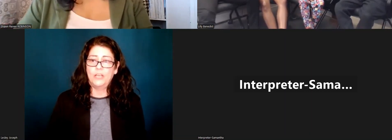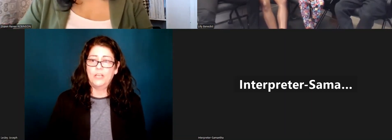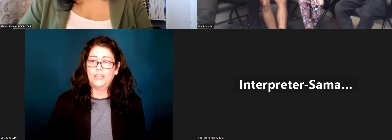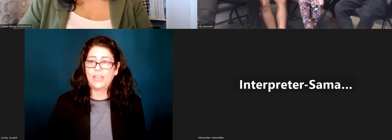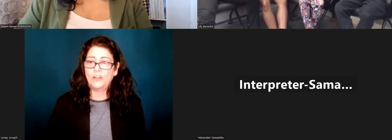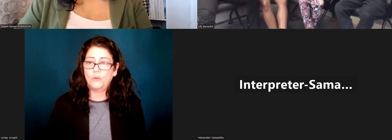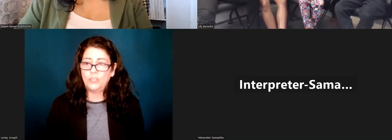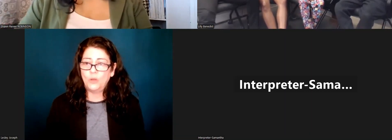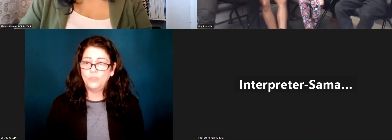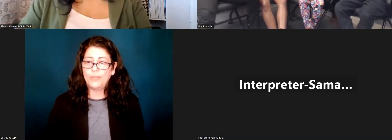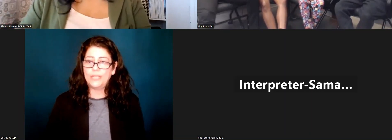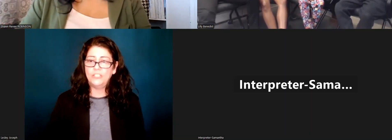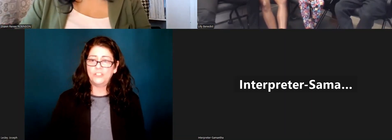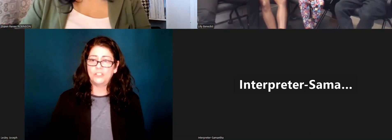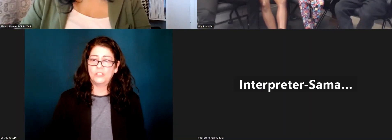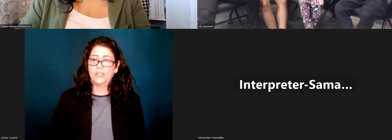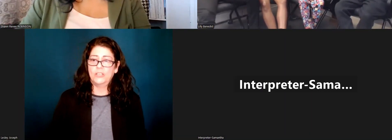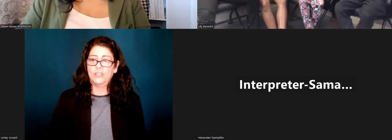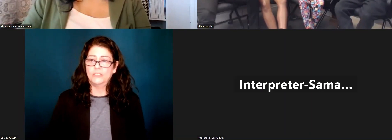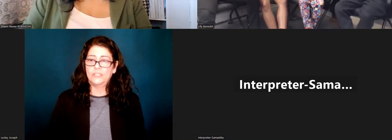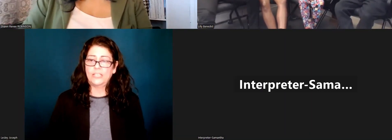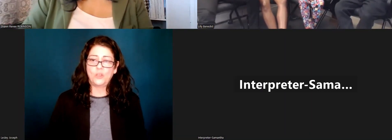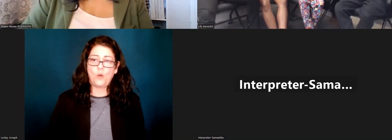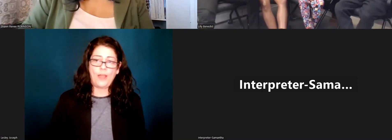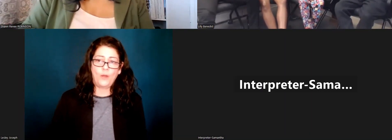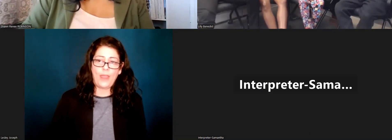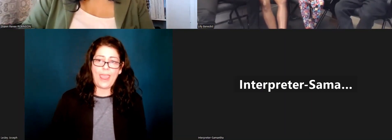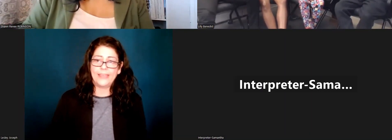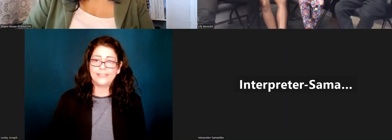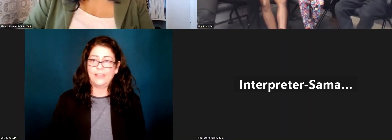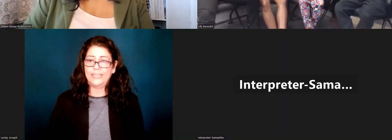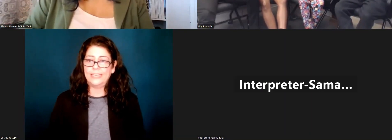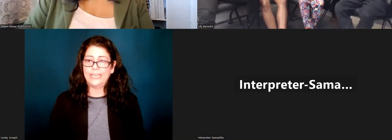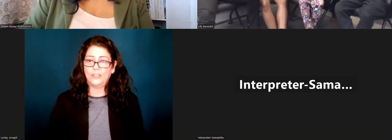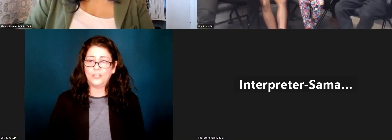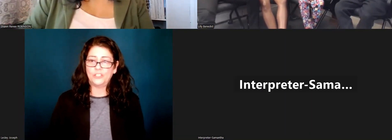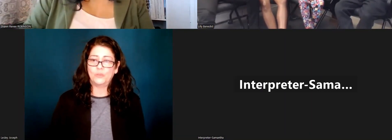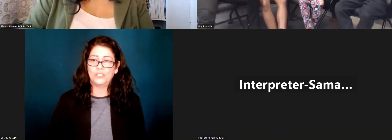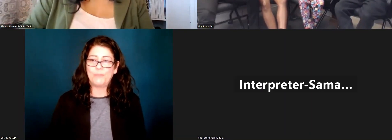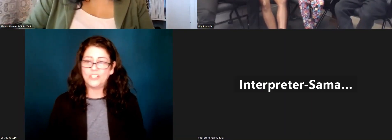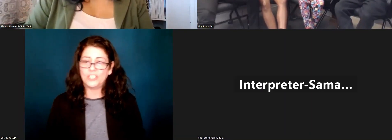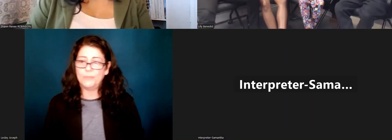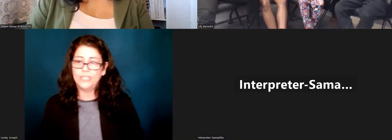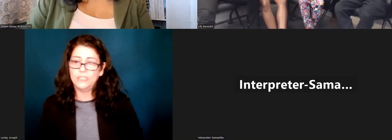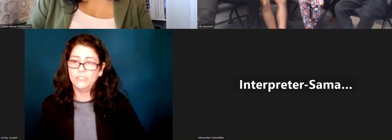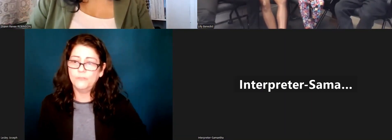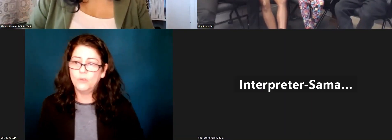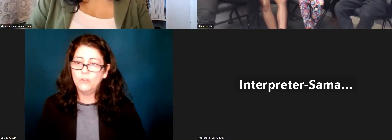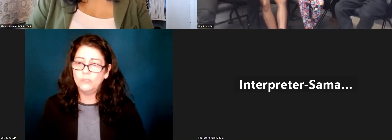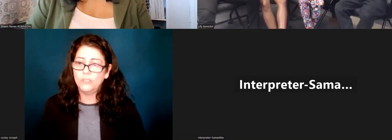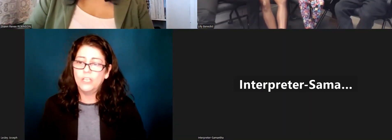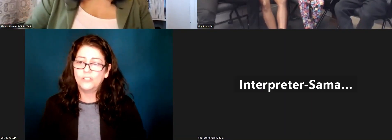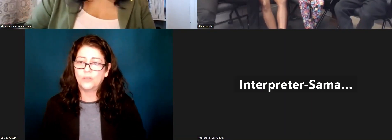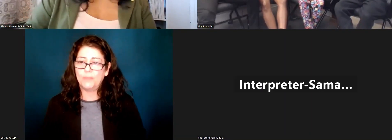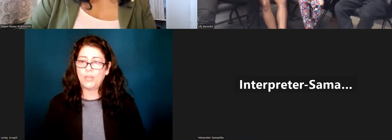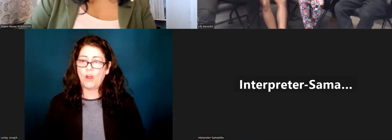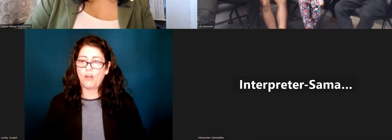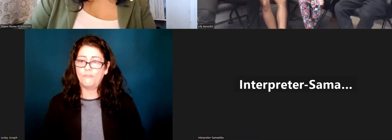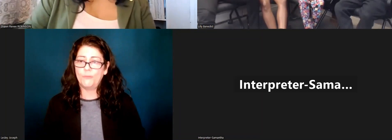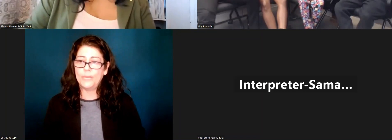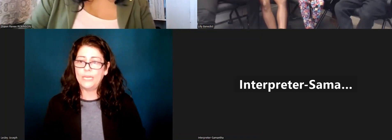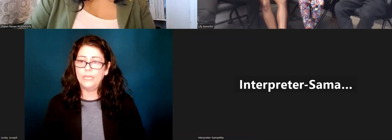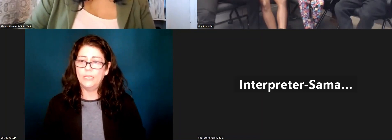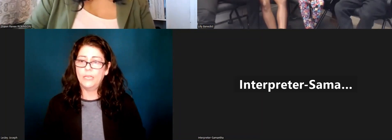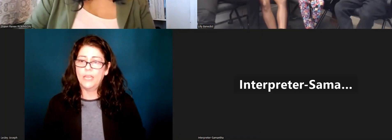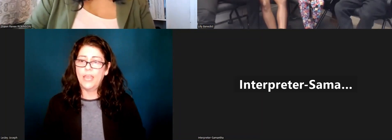different because I don't really know Spanish. It's like, so I know ASL in English, so Spanish can be a little difficult. So it can be